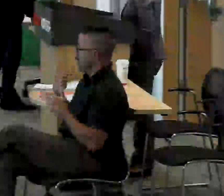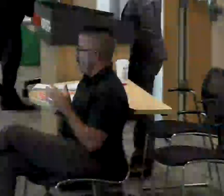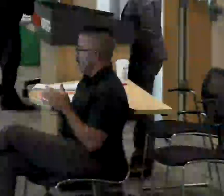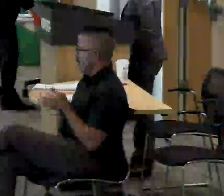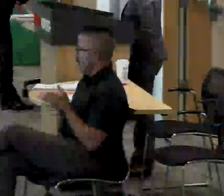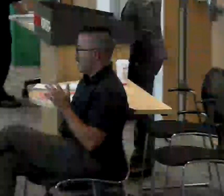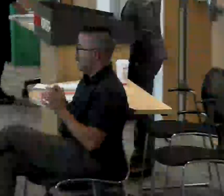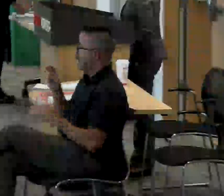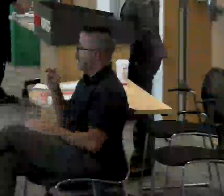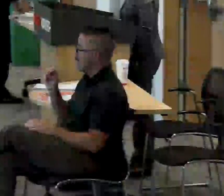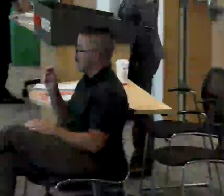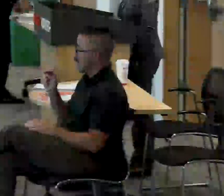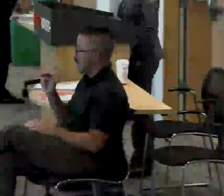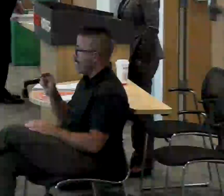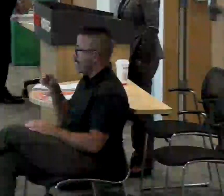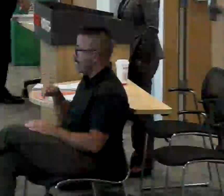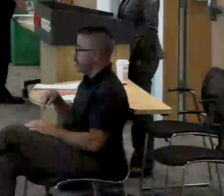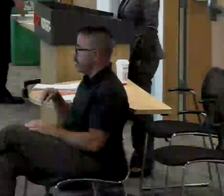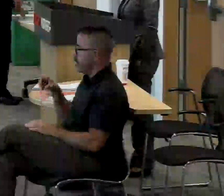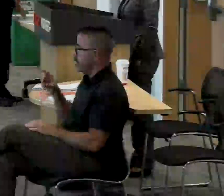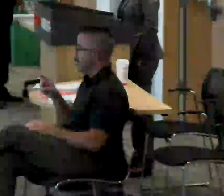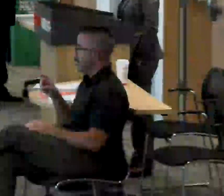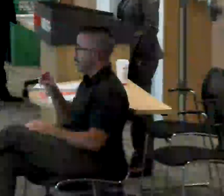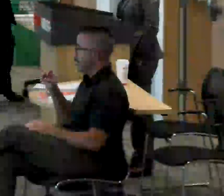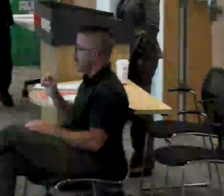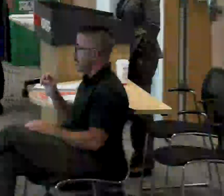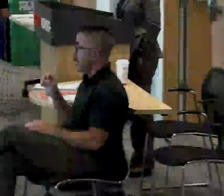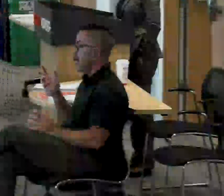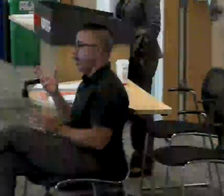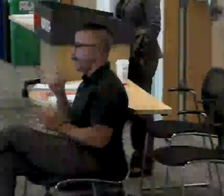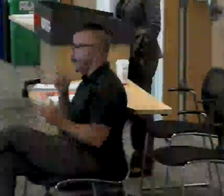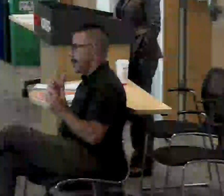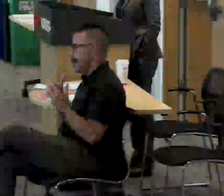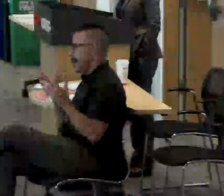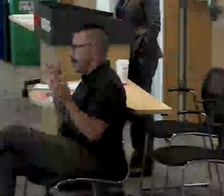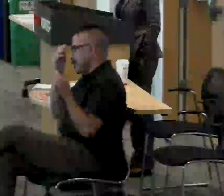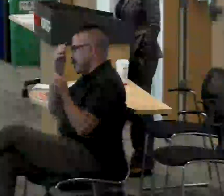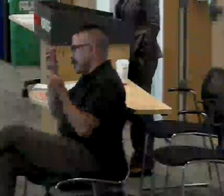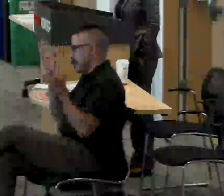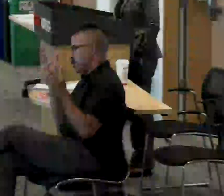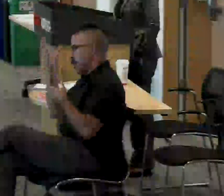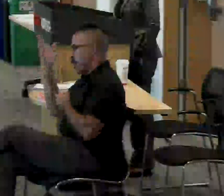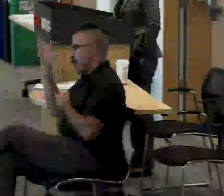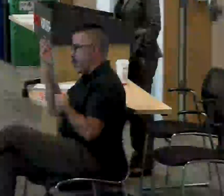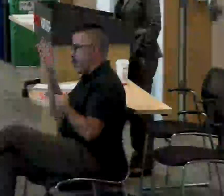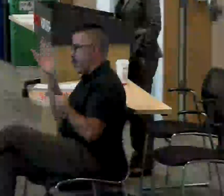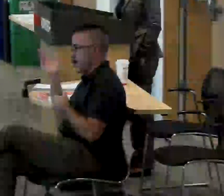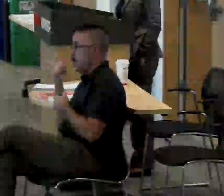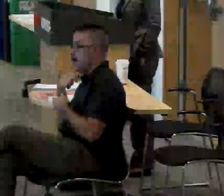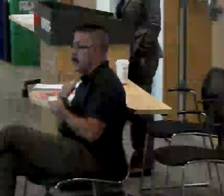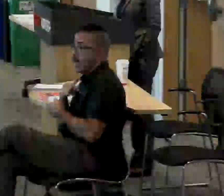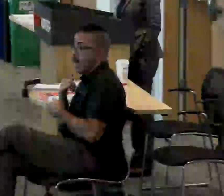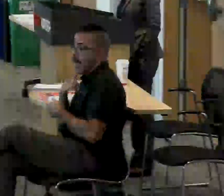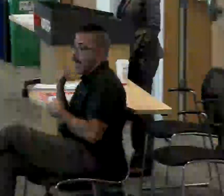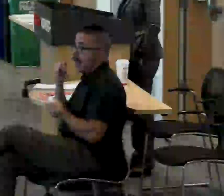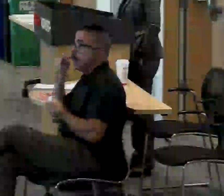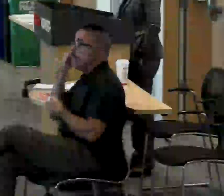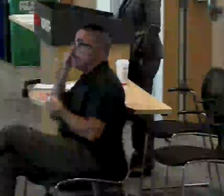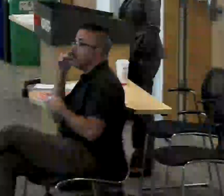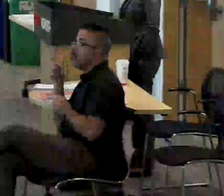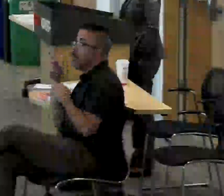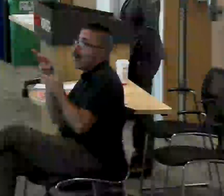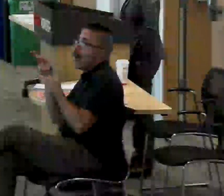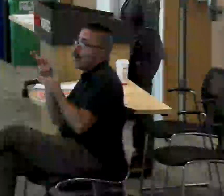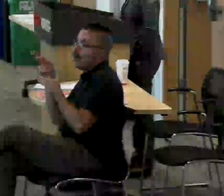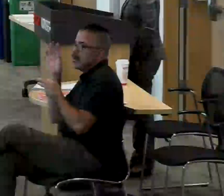that by accident, right? And there's not much information out there. We do have proposed federal regulations that outline